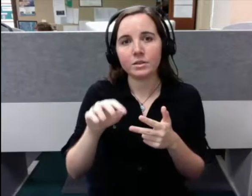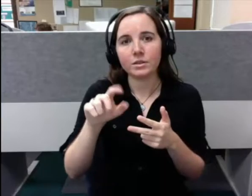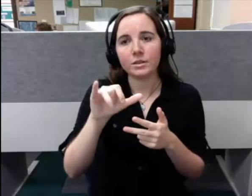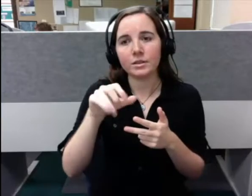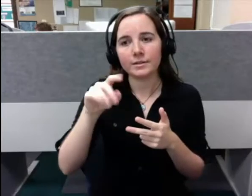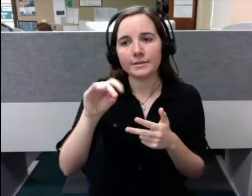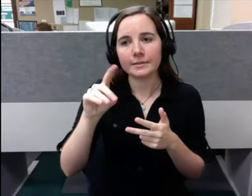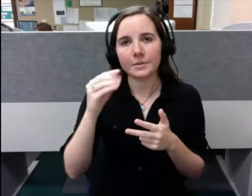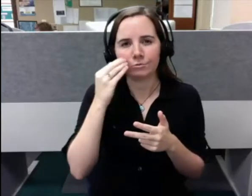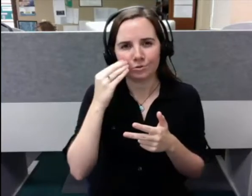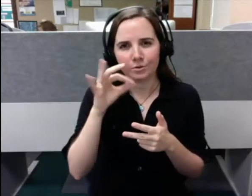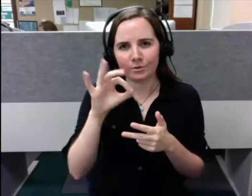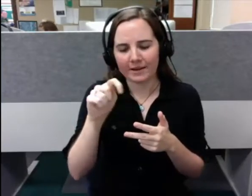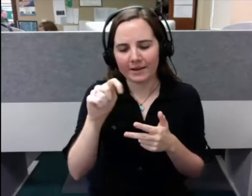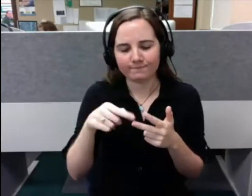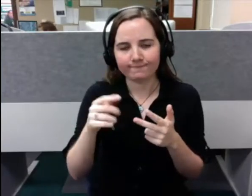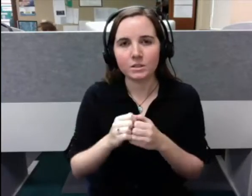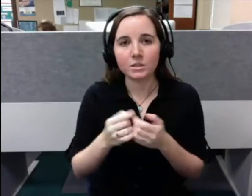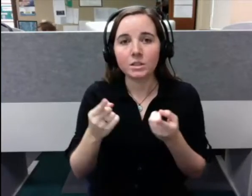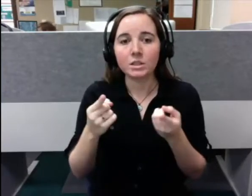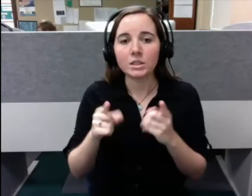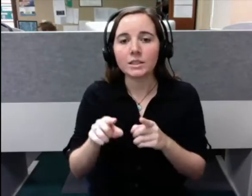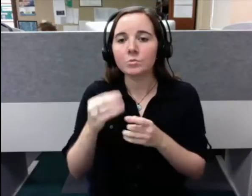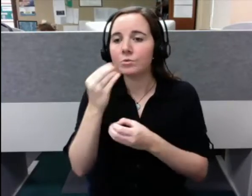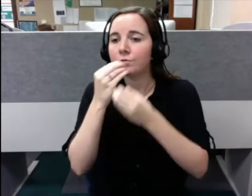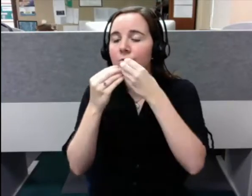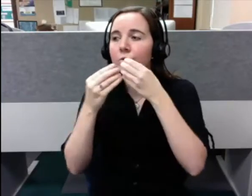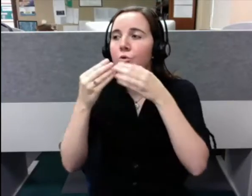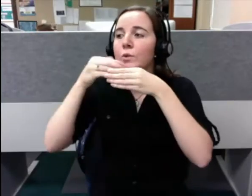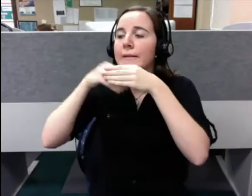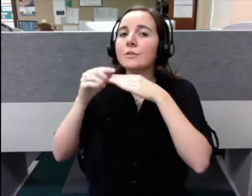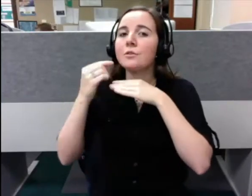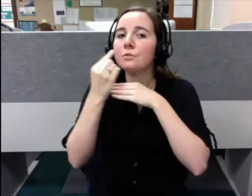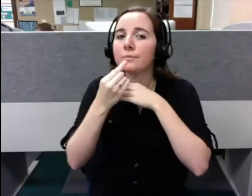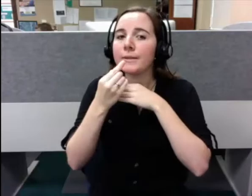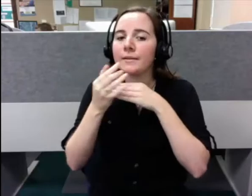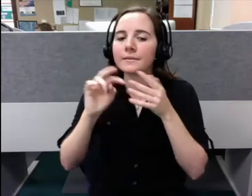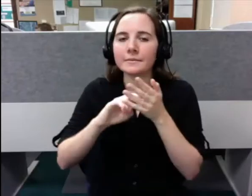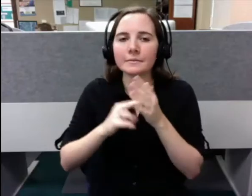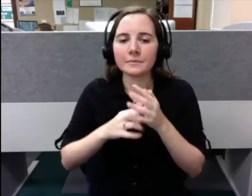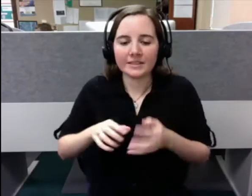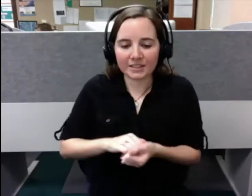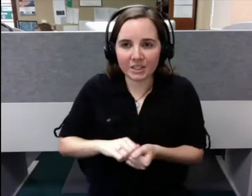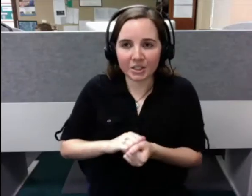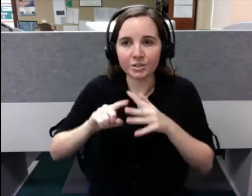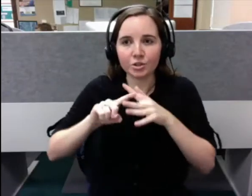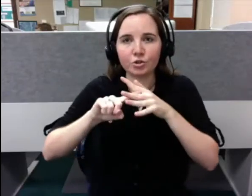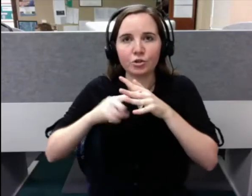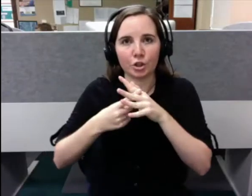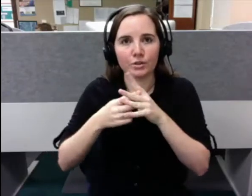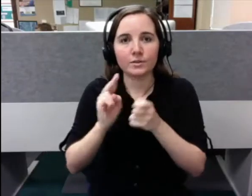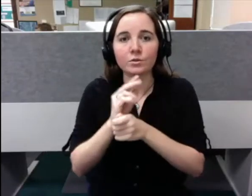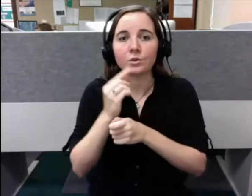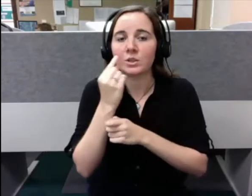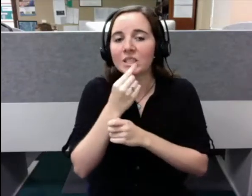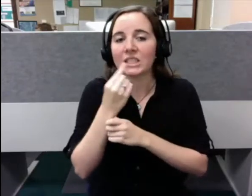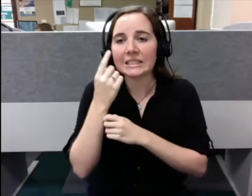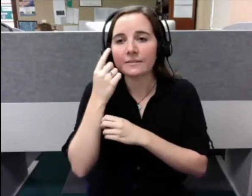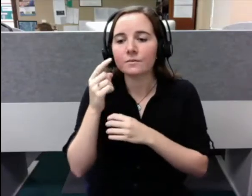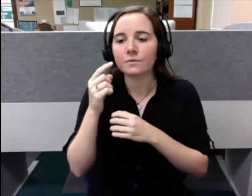lipids along the way. When food enters your mouth, digestion starts. You use your teeth to physically or